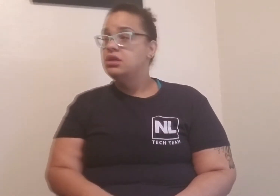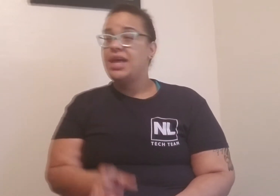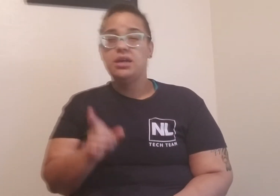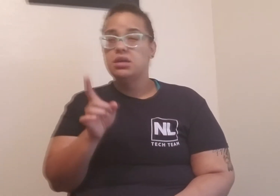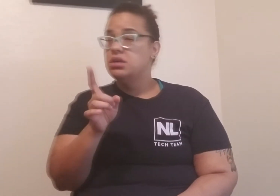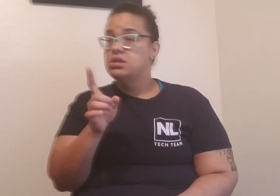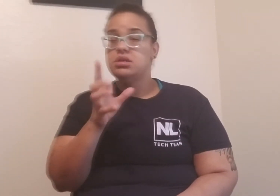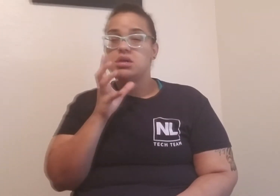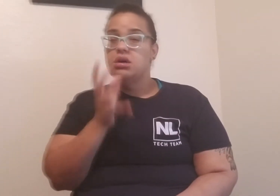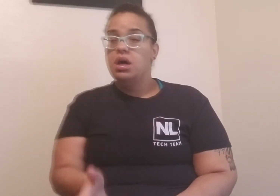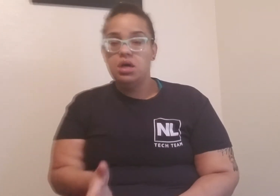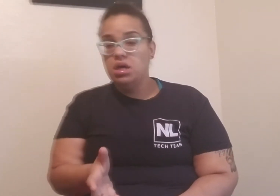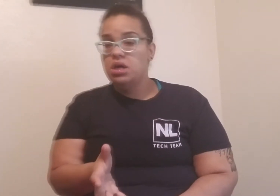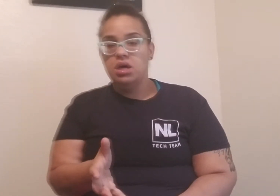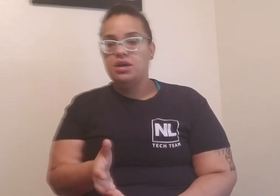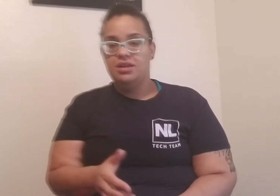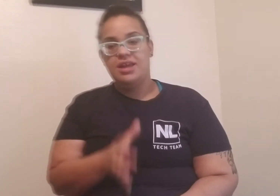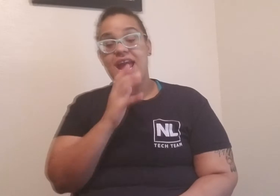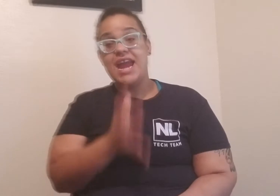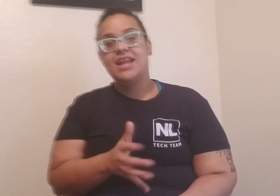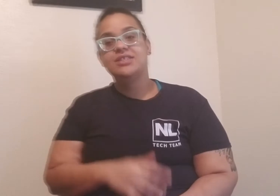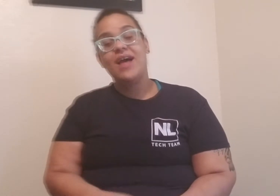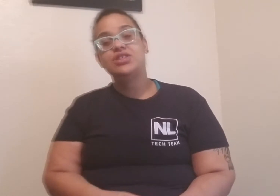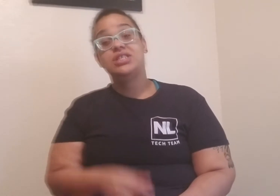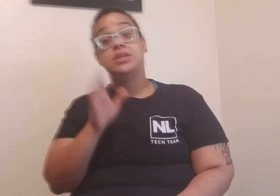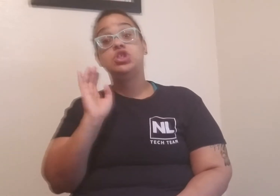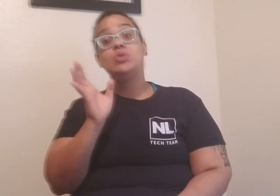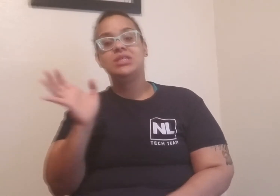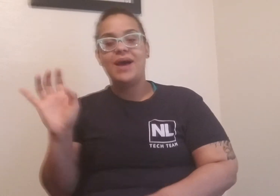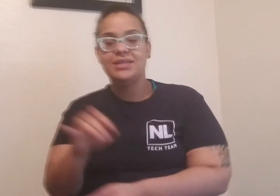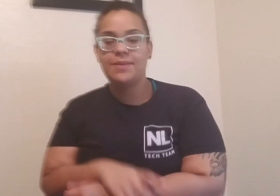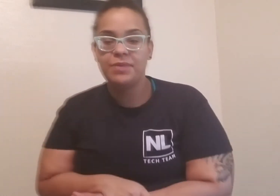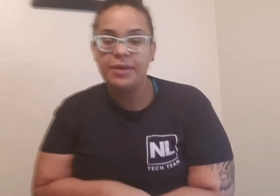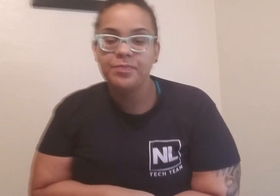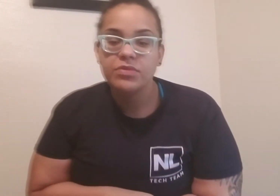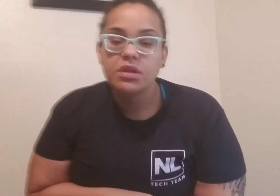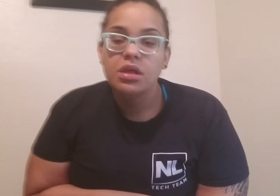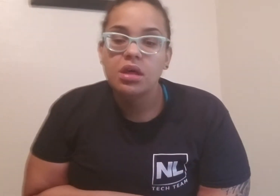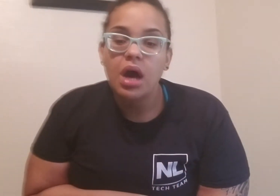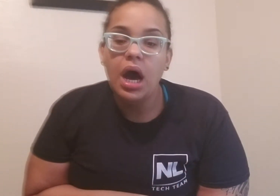Like, ugh, hate it. So that's just to despise something.